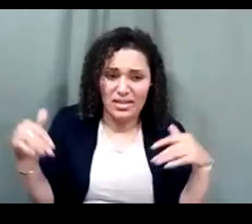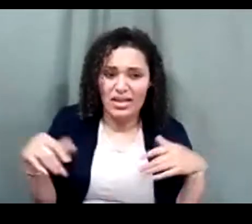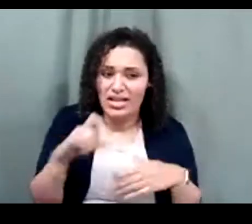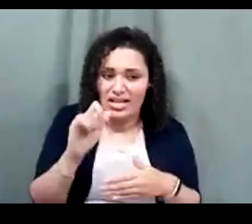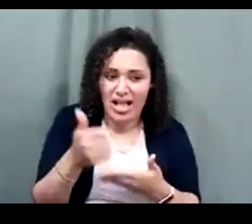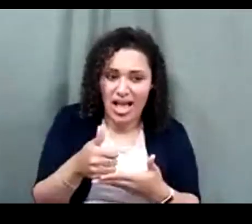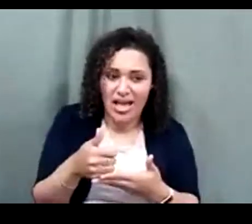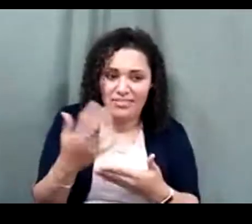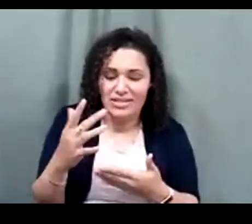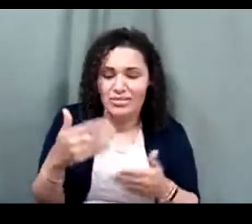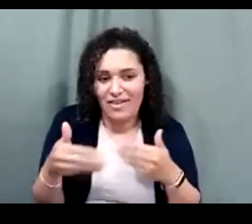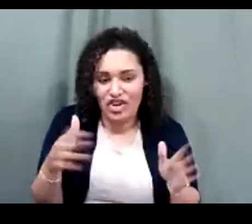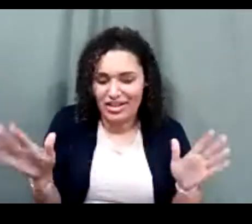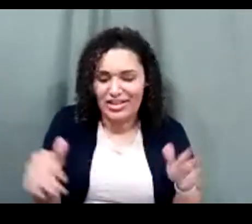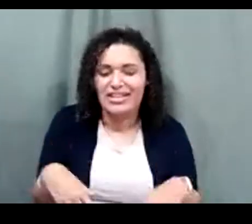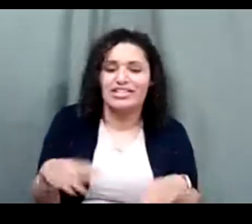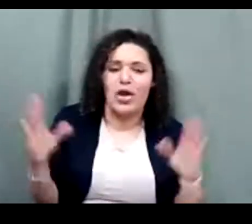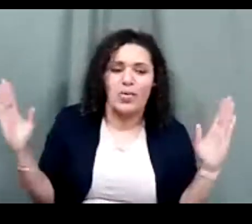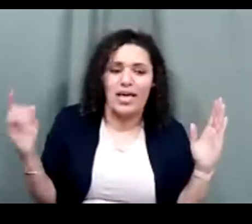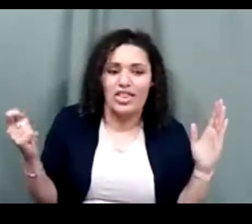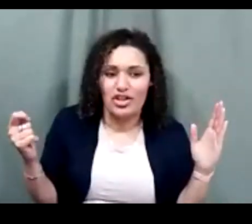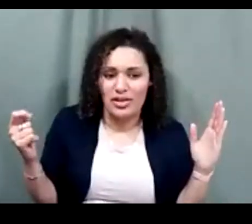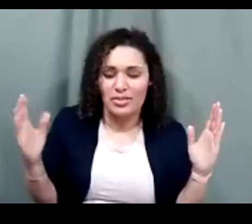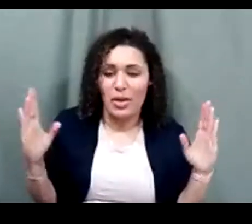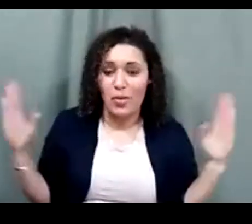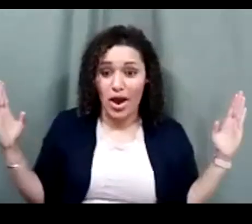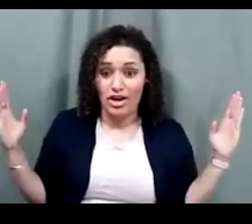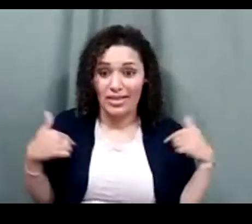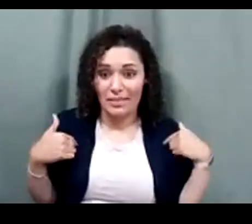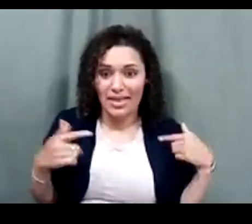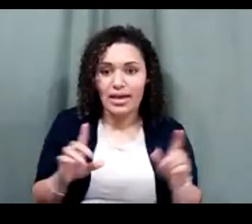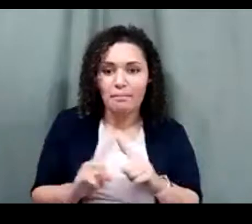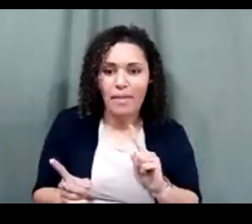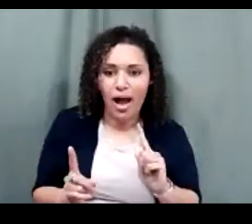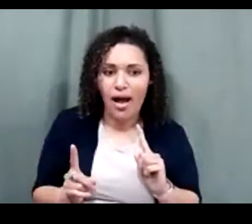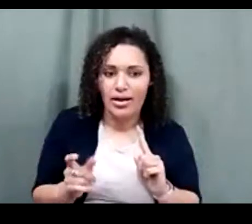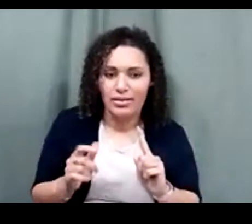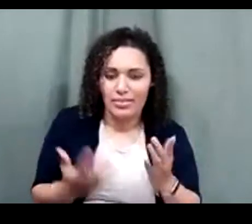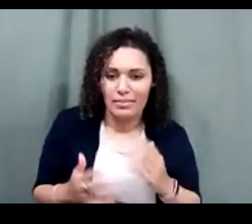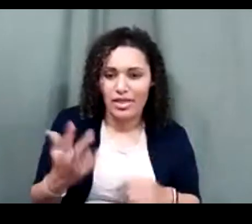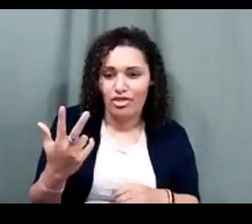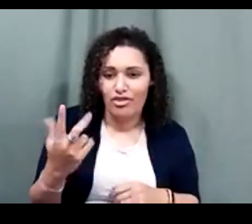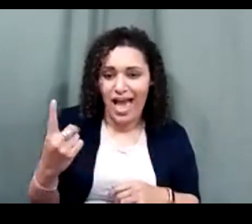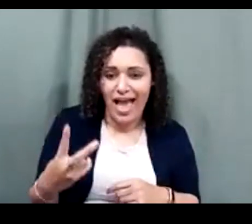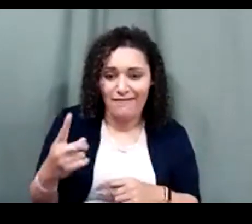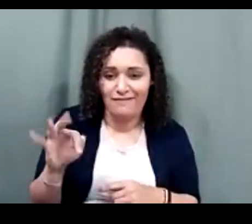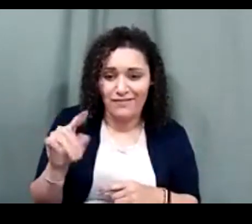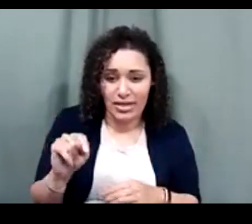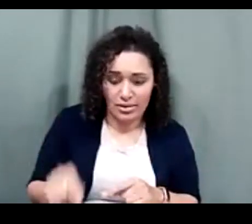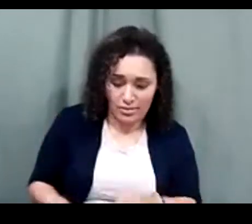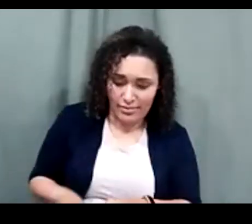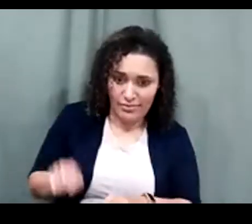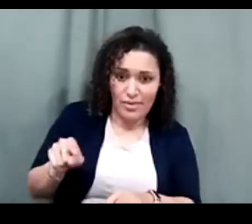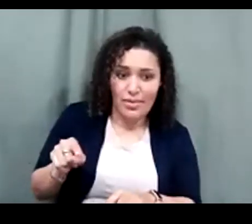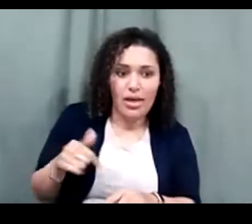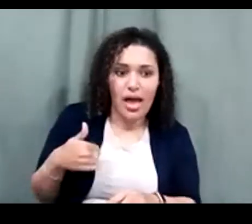a screen. Well, whatever. It's about as wide. It's a little wider than I am, and it's maybe 3.5 feet off the ground. So I can only get in